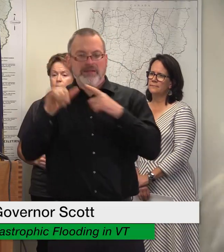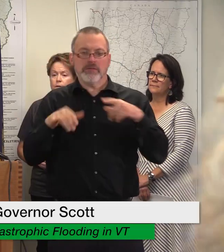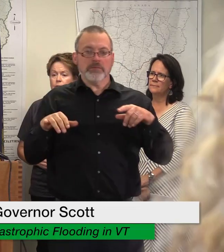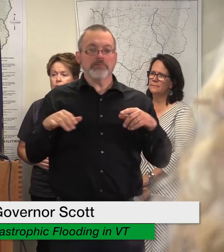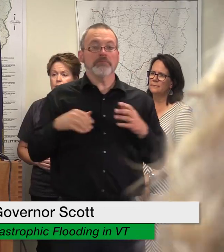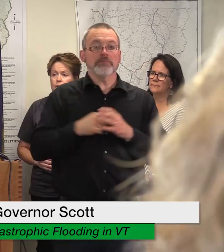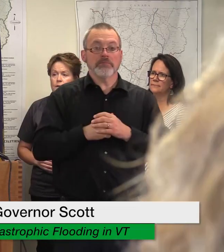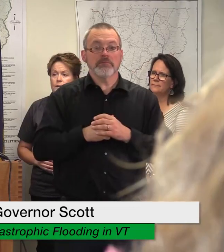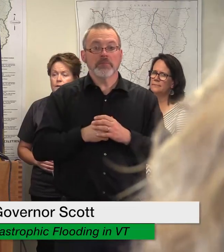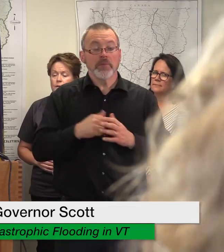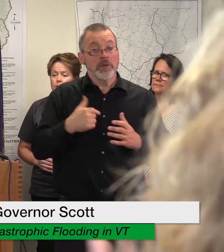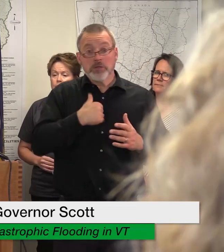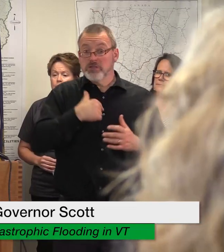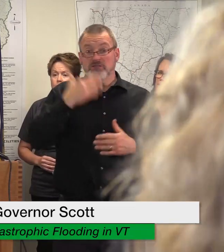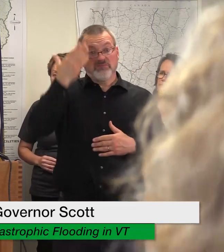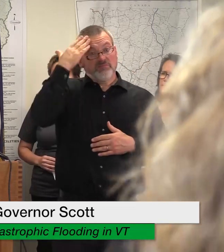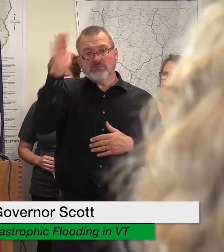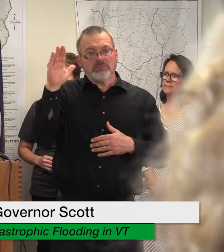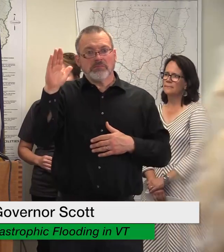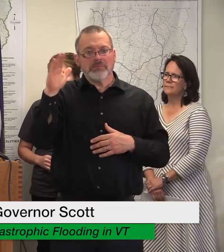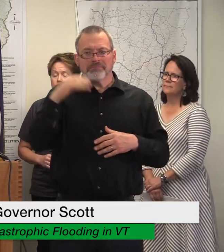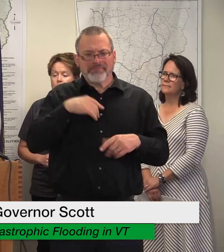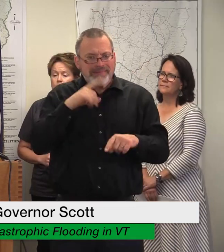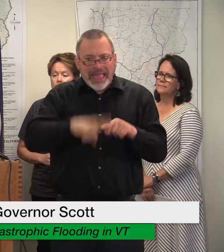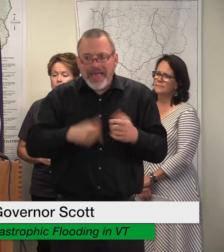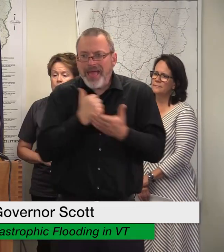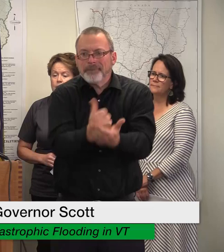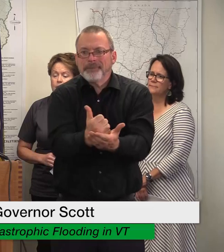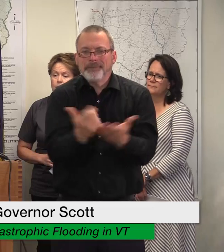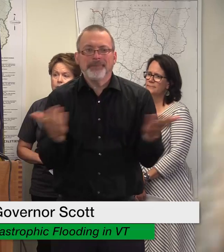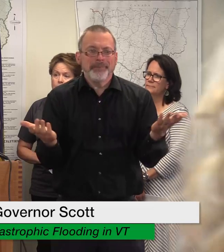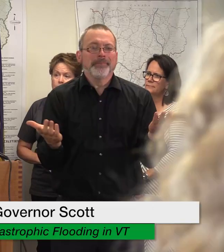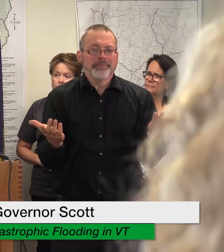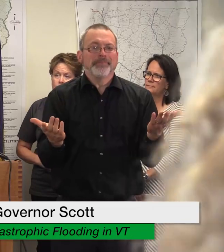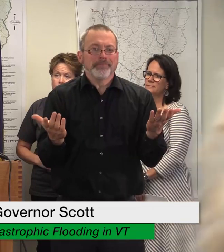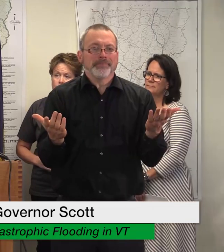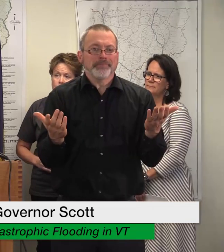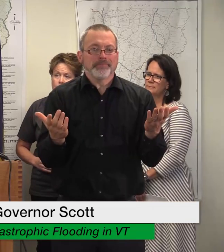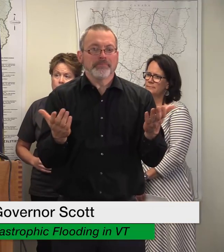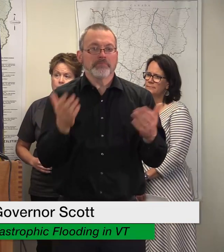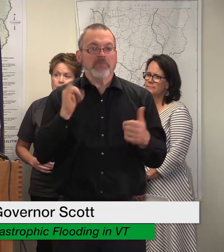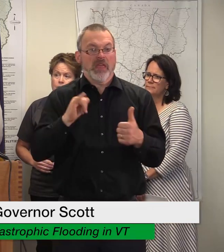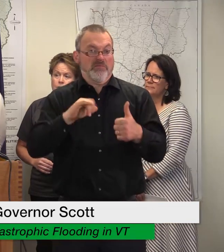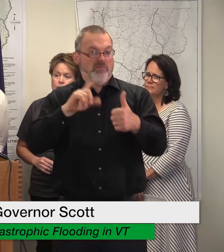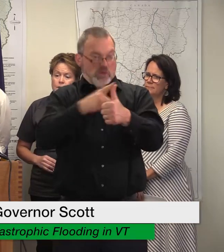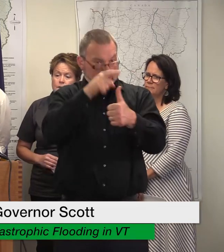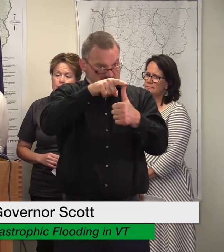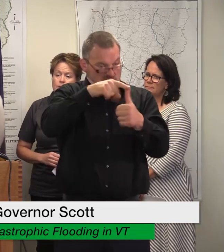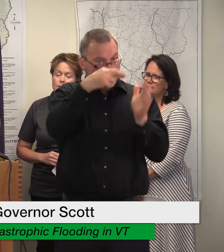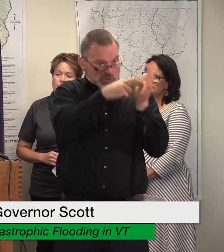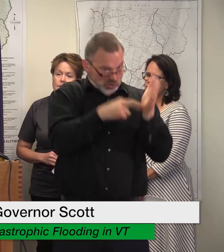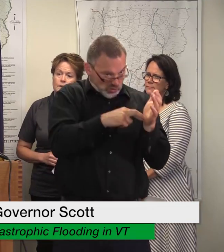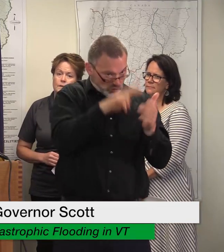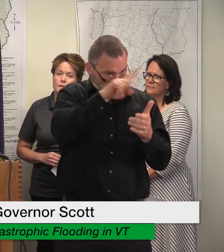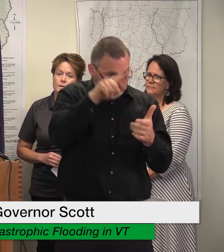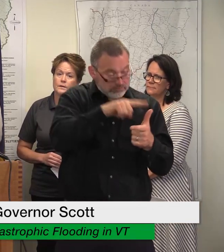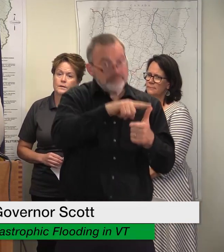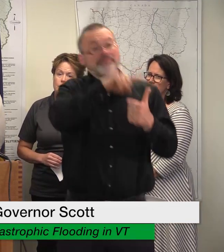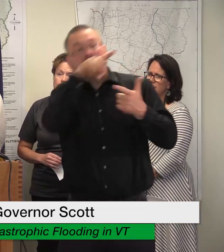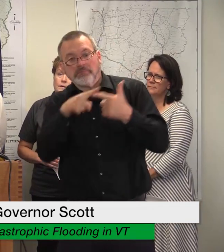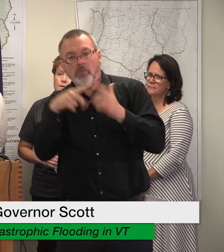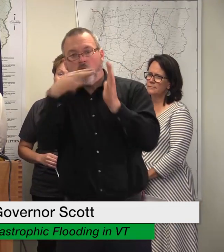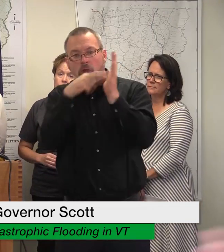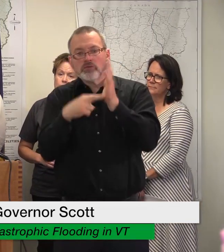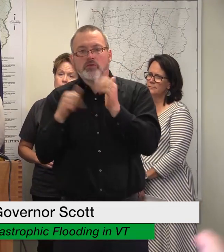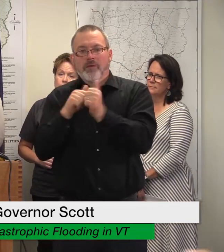park, we can't get you the help you need. Next, register with FEMA. Ask for an inspection of your damaged